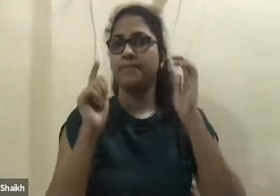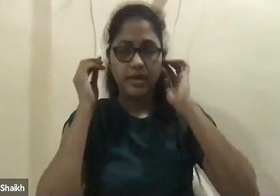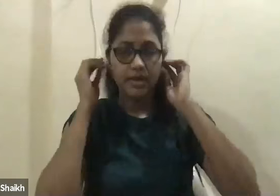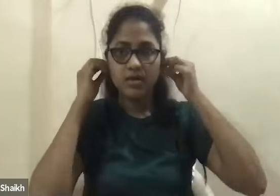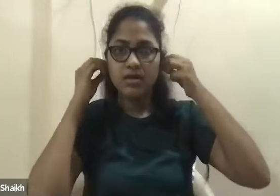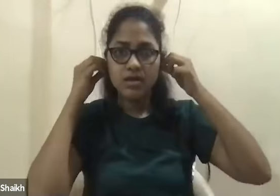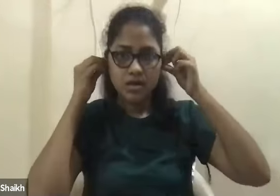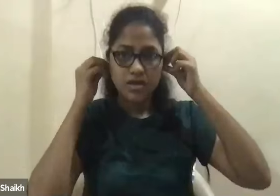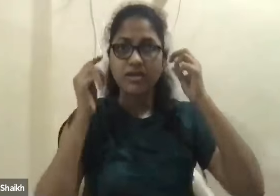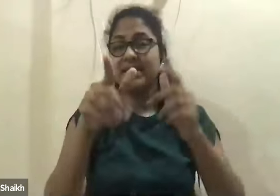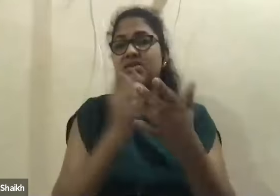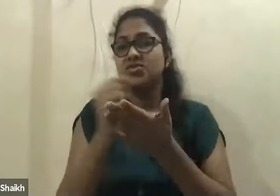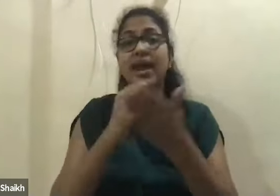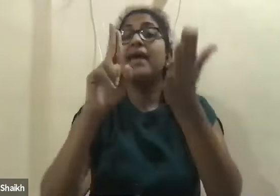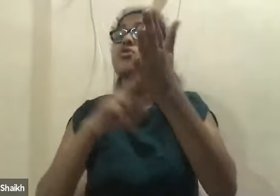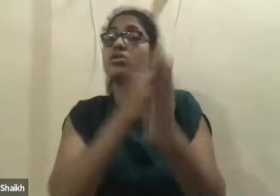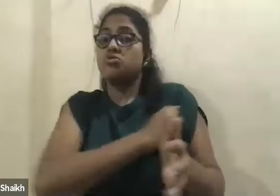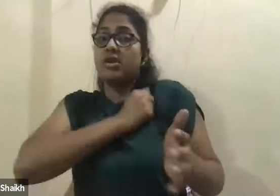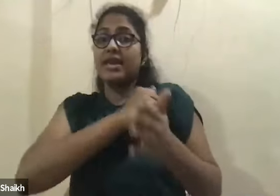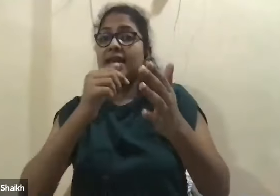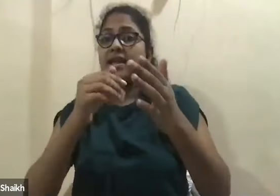can avoid it. In either case, they are NRIs. So, you know,